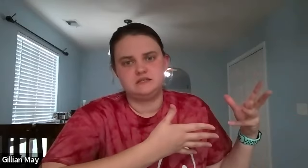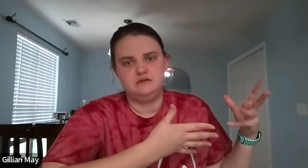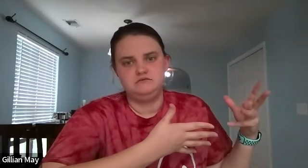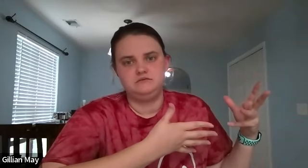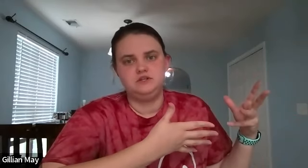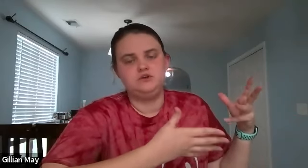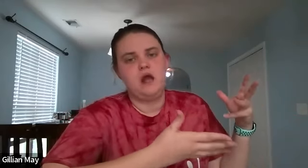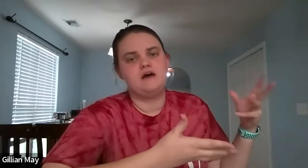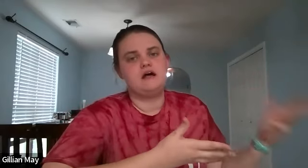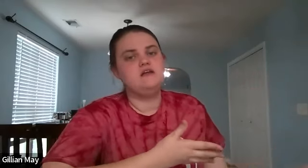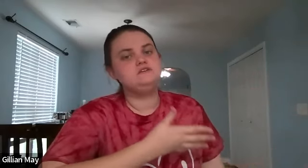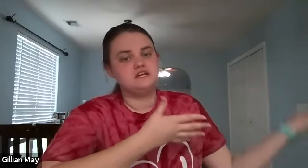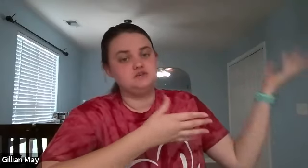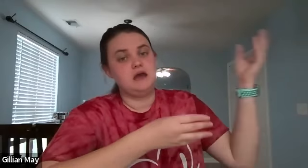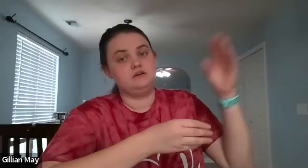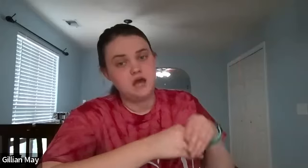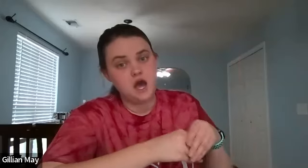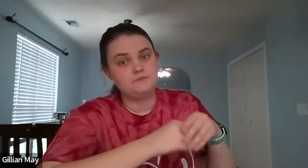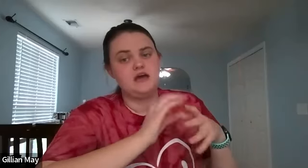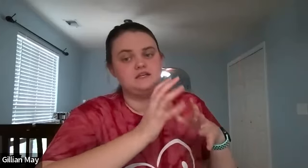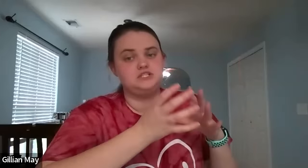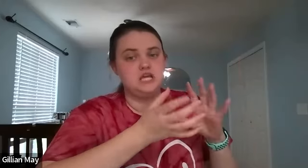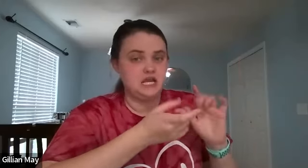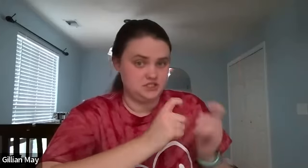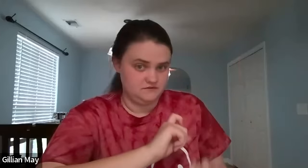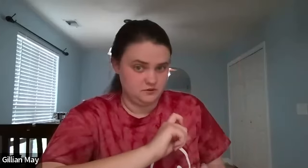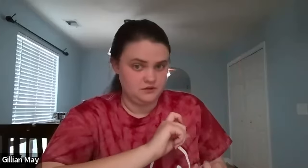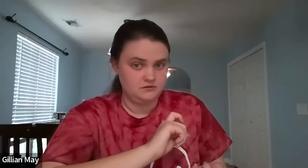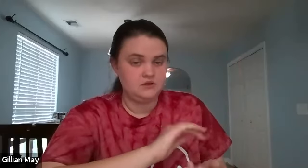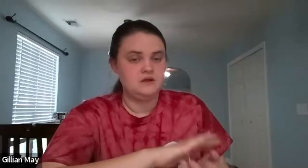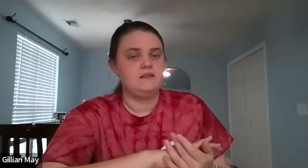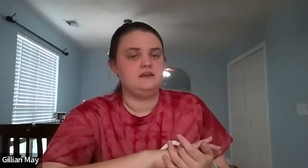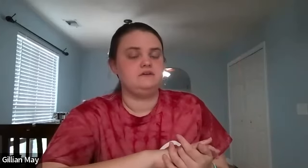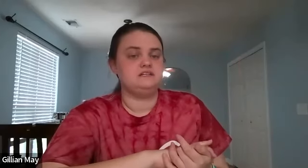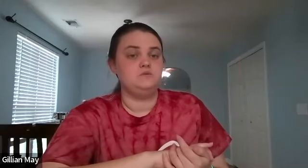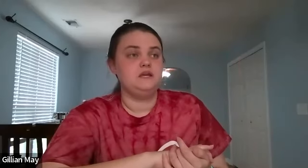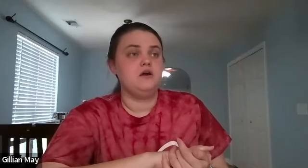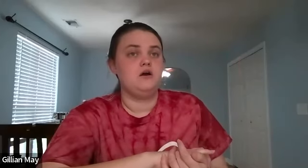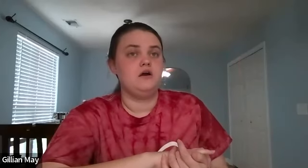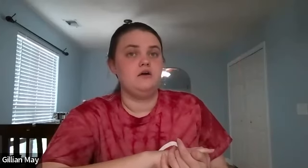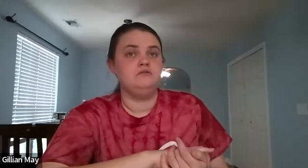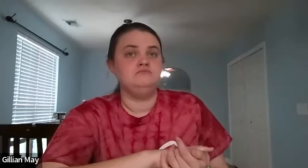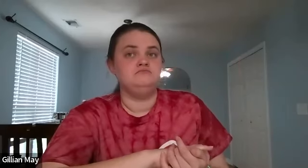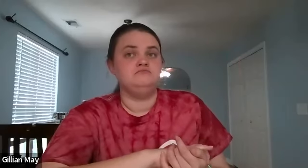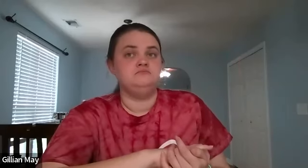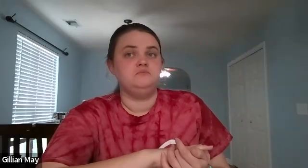ASL. You have other signs you add on top that change it for you. Like if I said we are, or